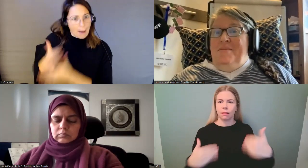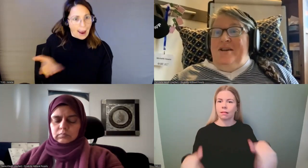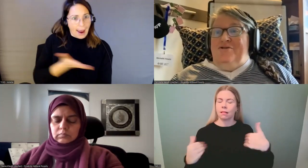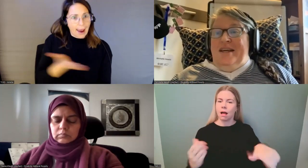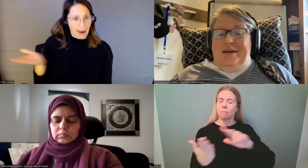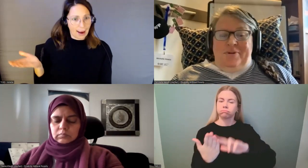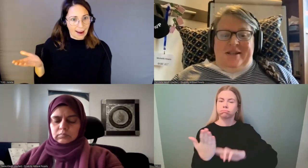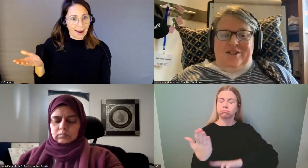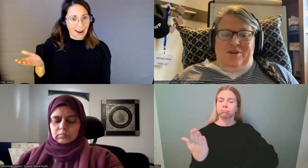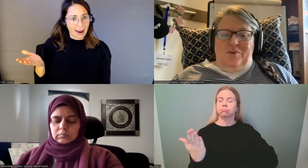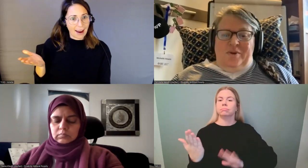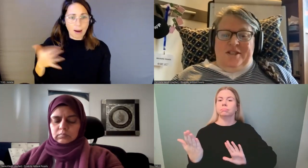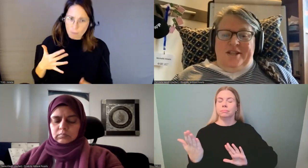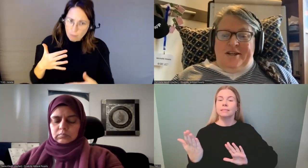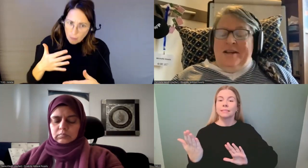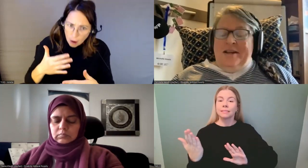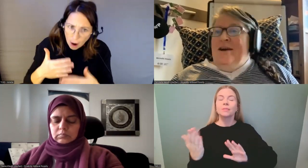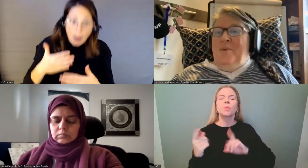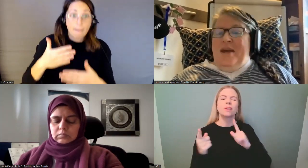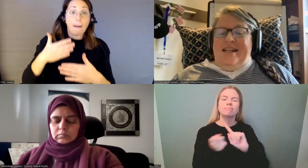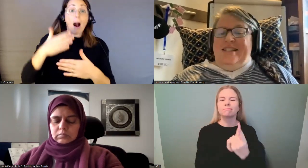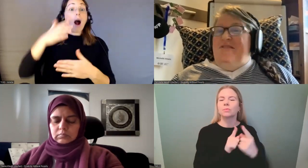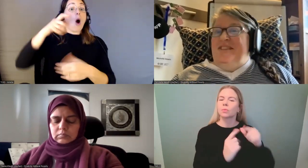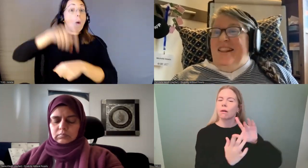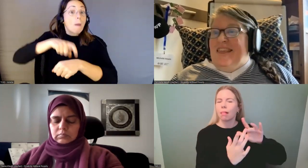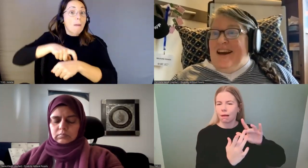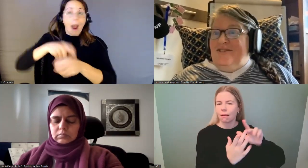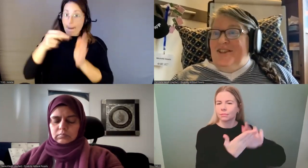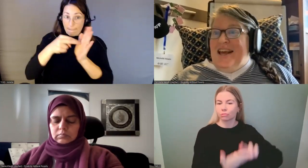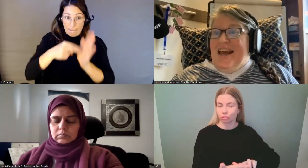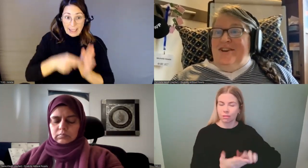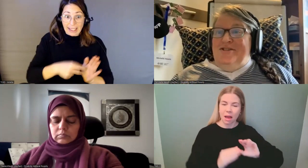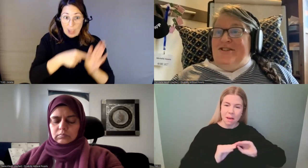our parliamentary e-petition was done, we had